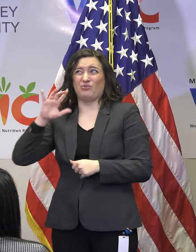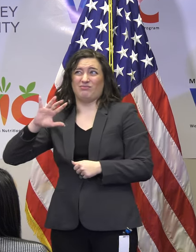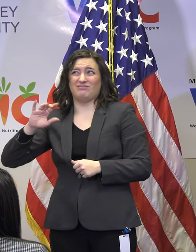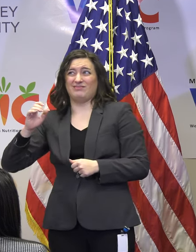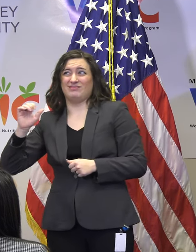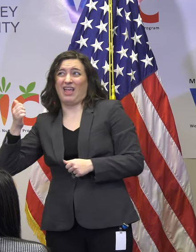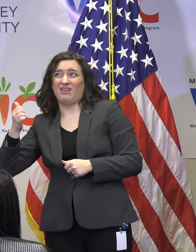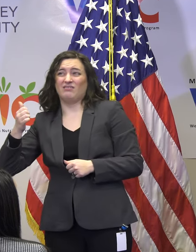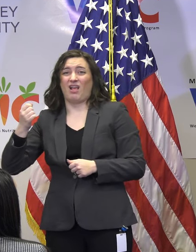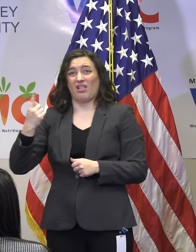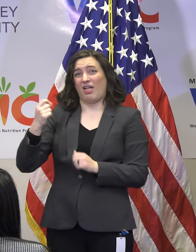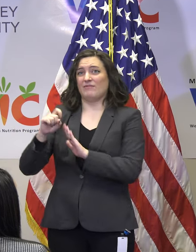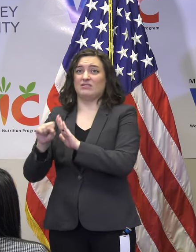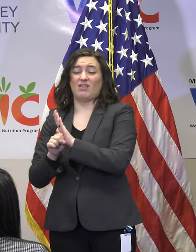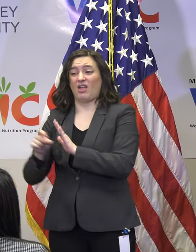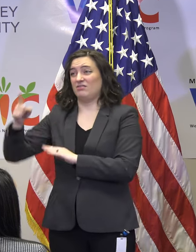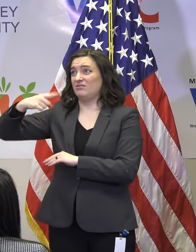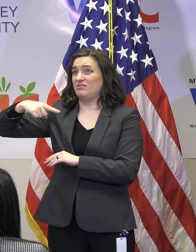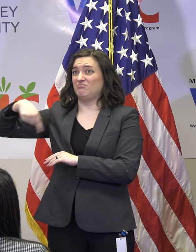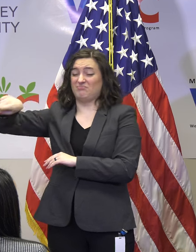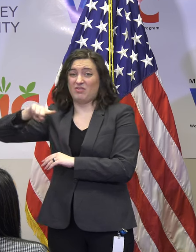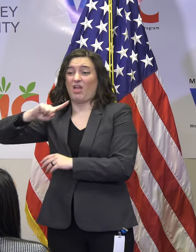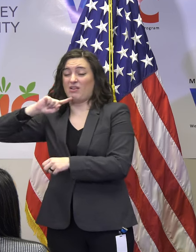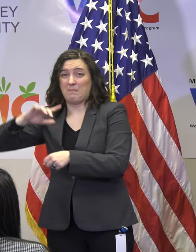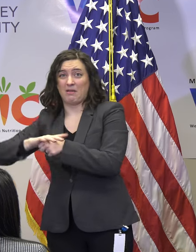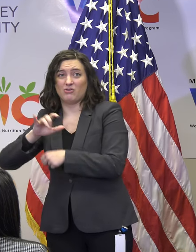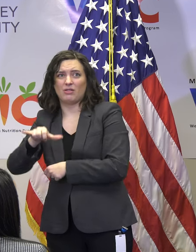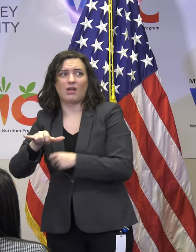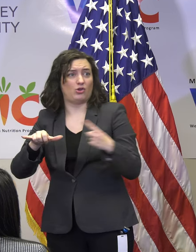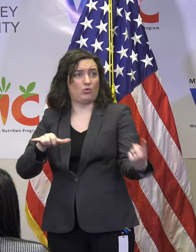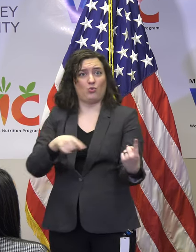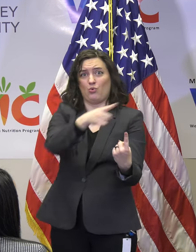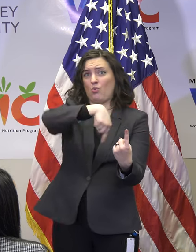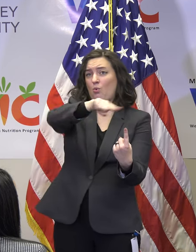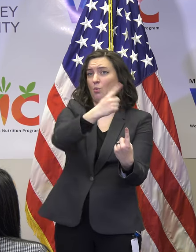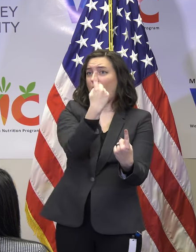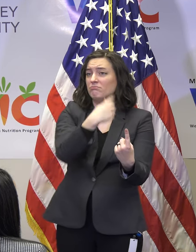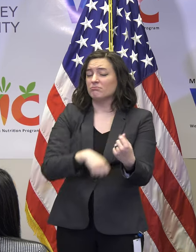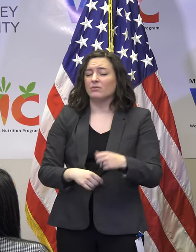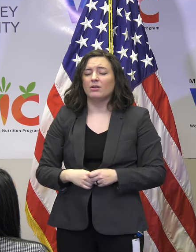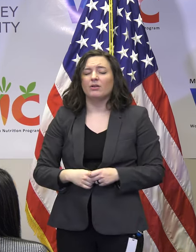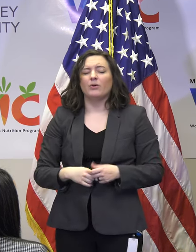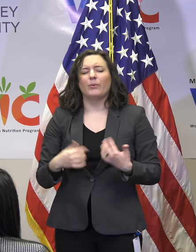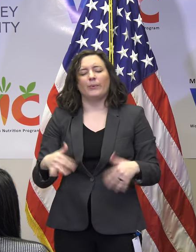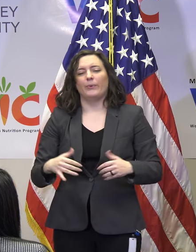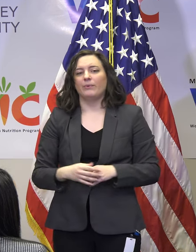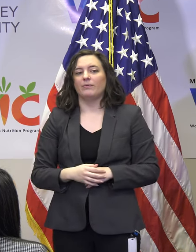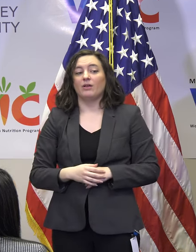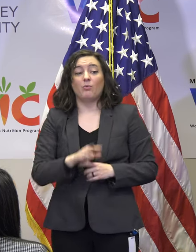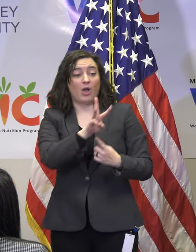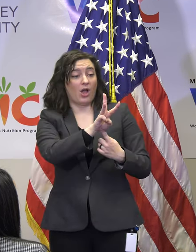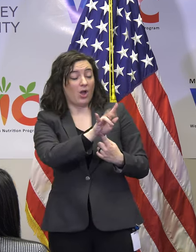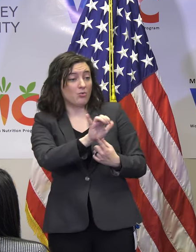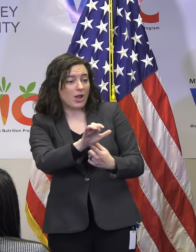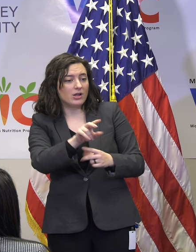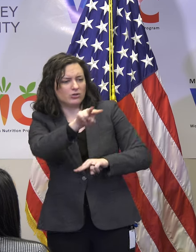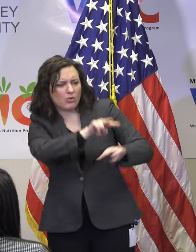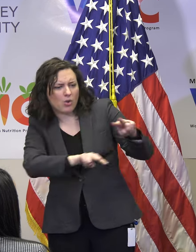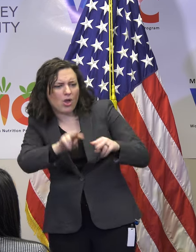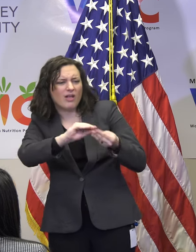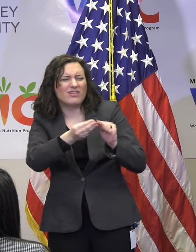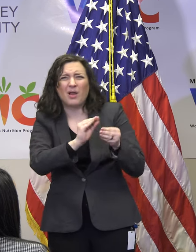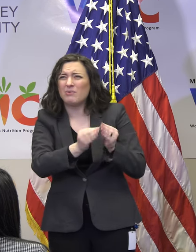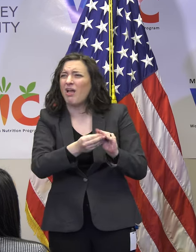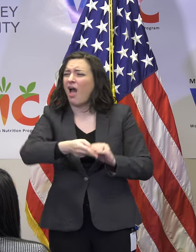that investment in children. So when you look at the totality of a WIC program at its high percentage participating, you look